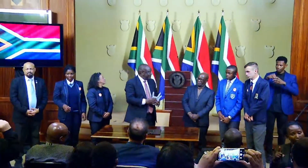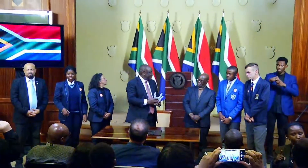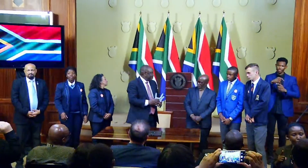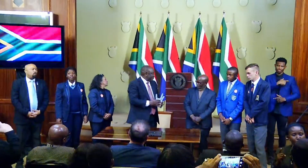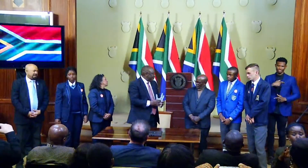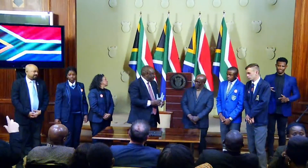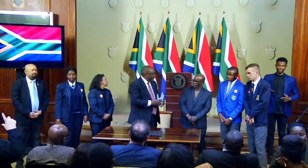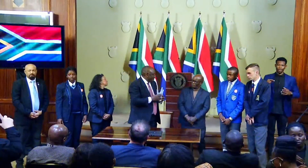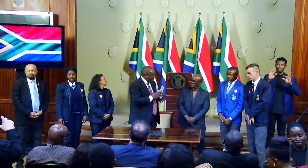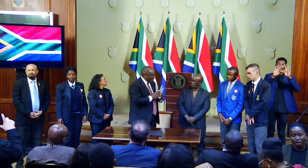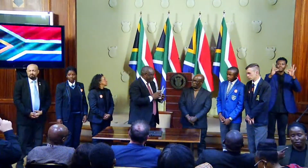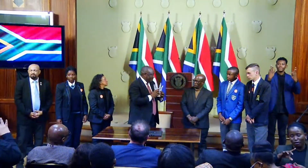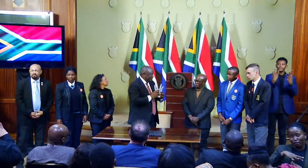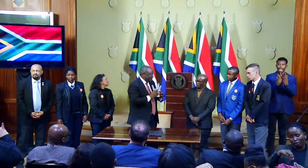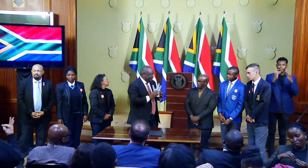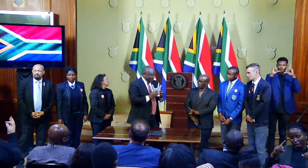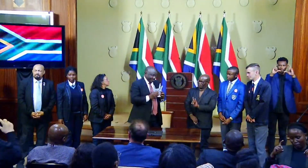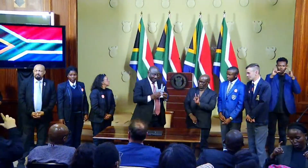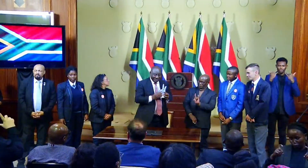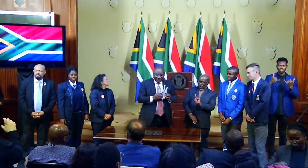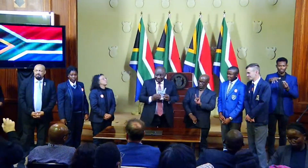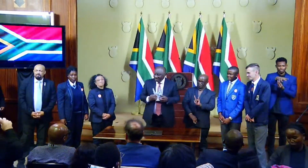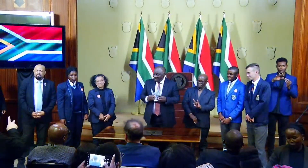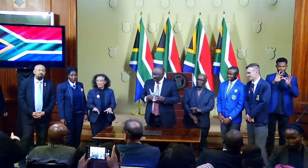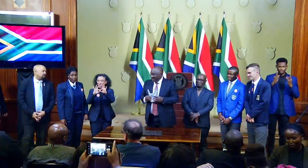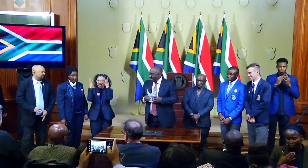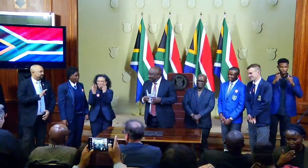President for the family photo. Thank you.